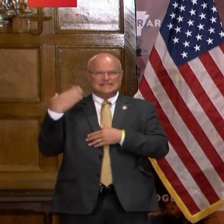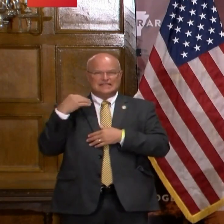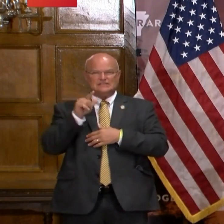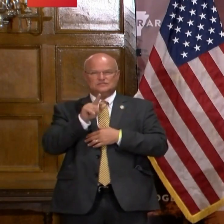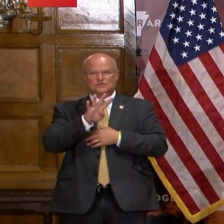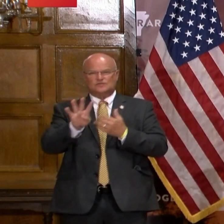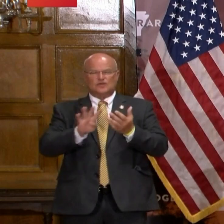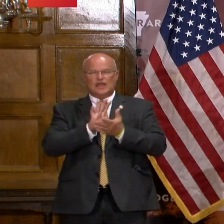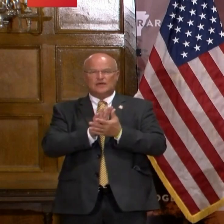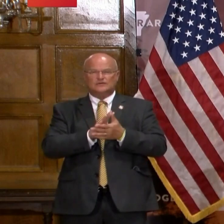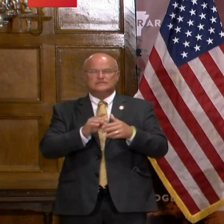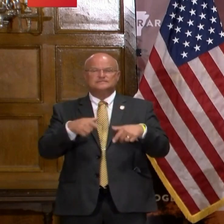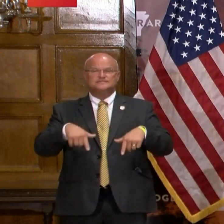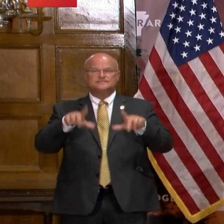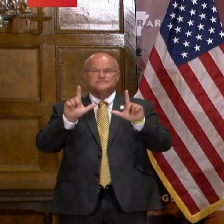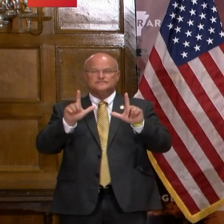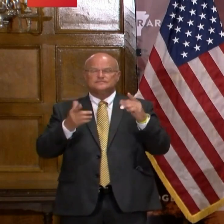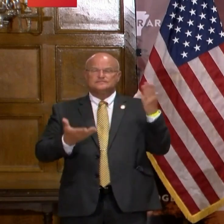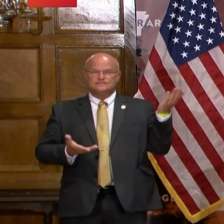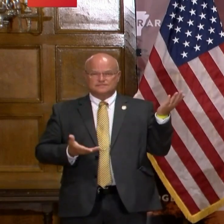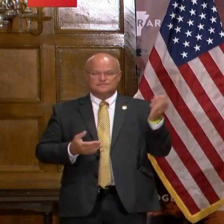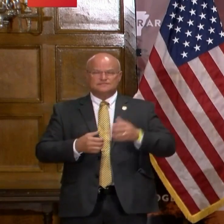24 hours. If we go to our